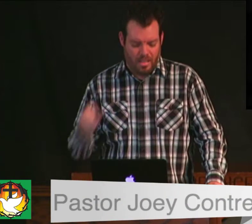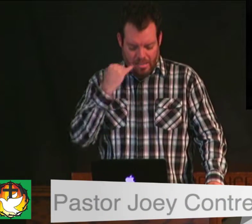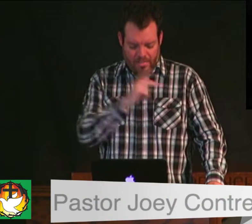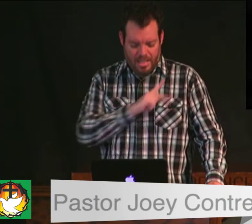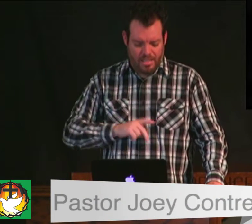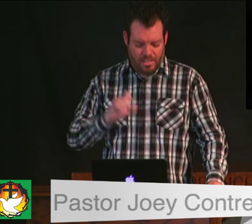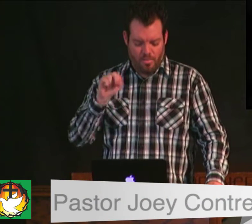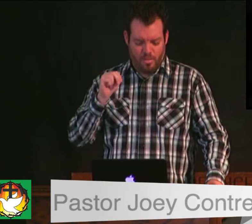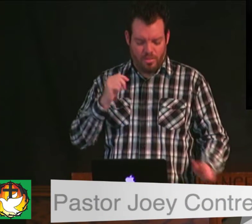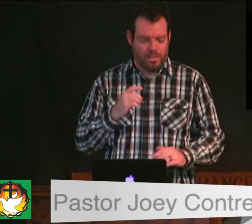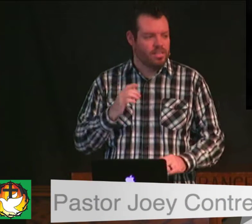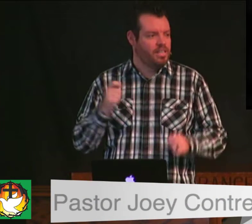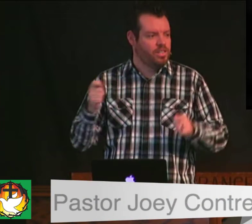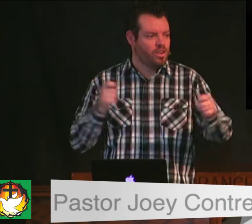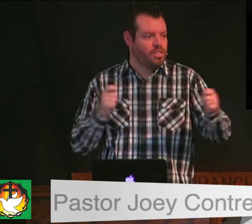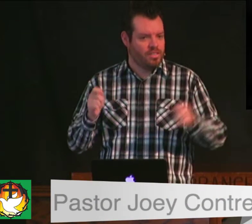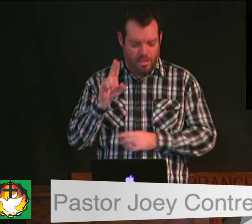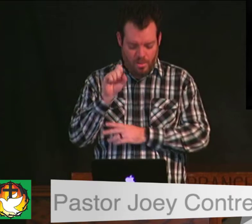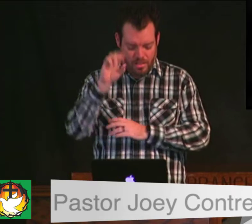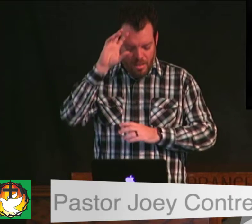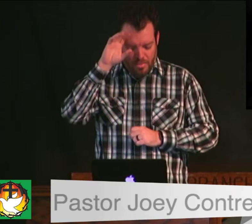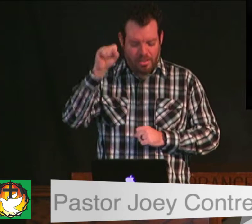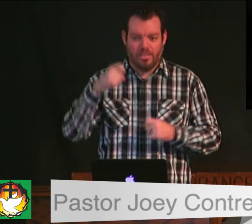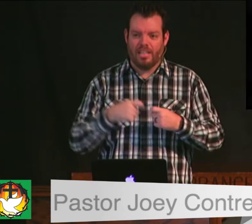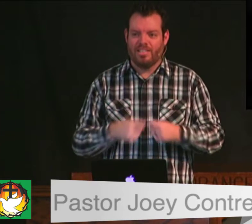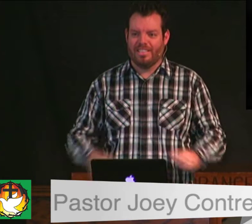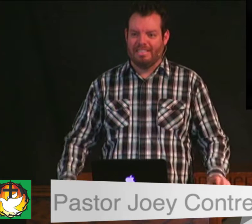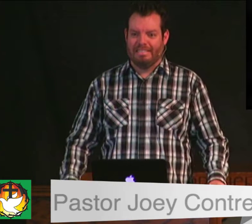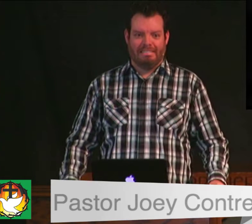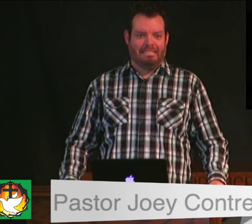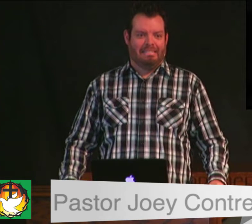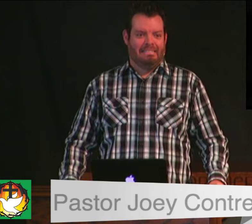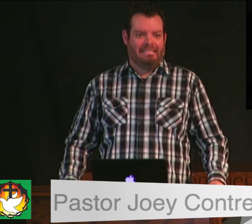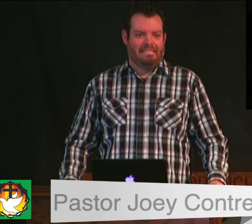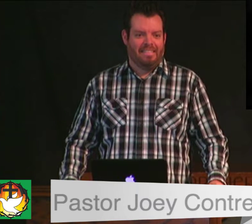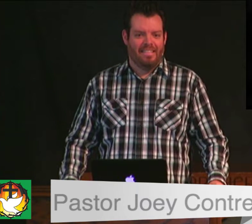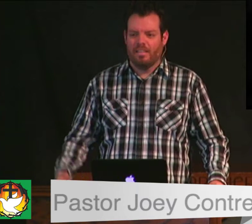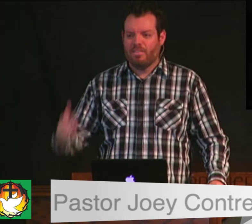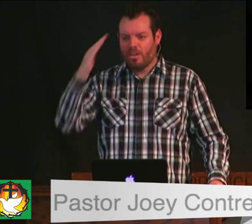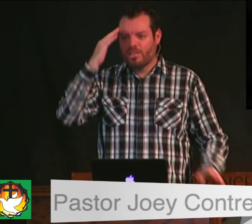If King Solomon was in charge of the U.S. presidential election, if you know the